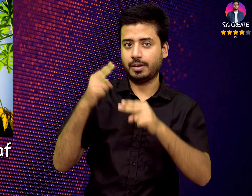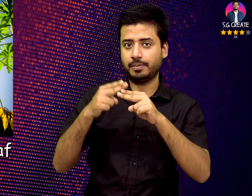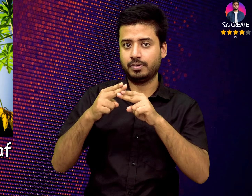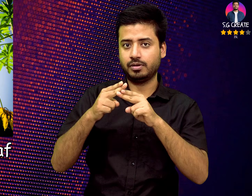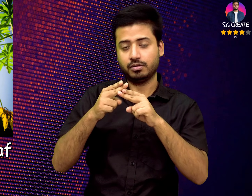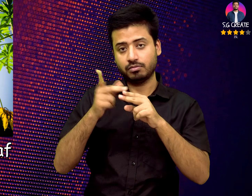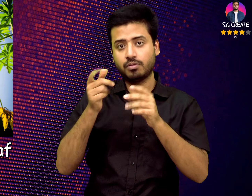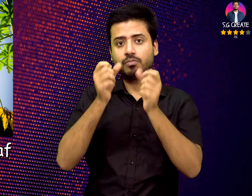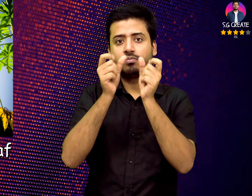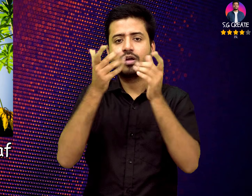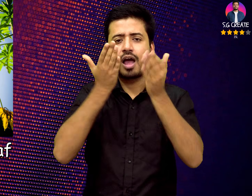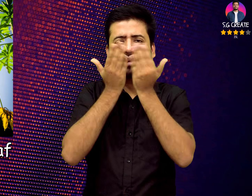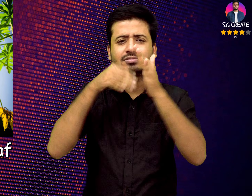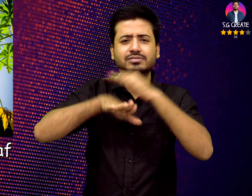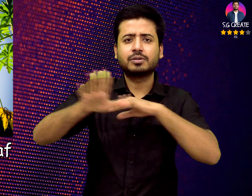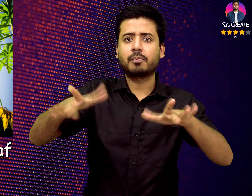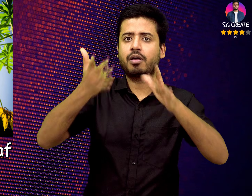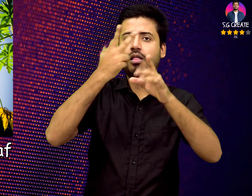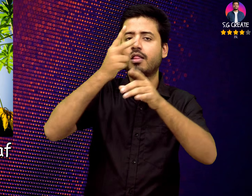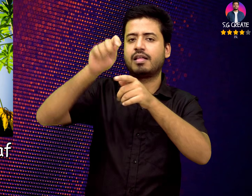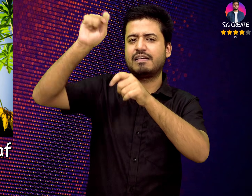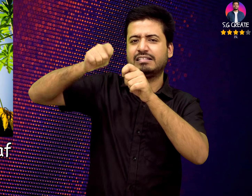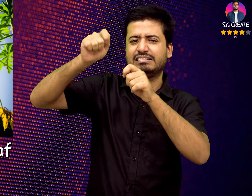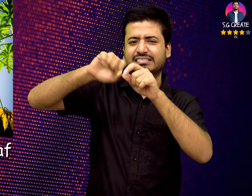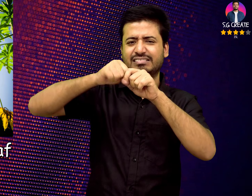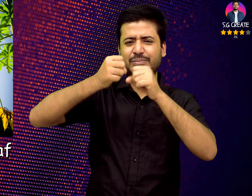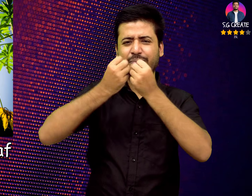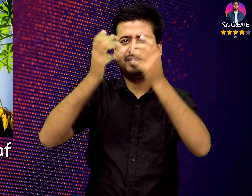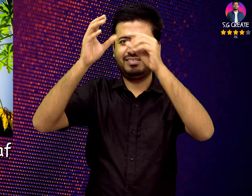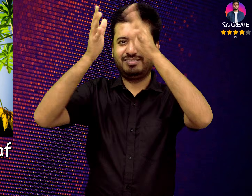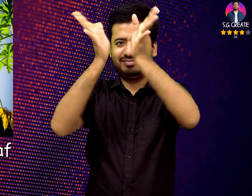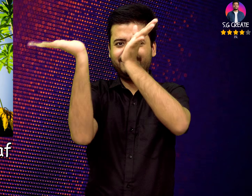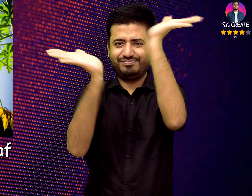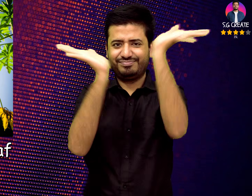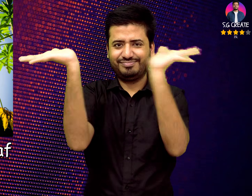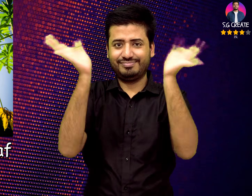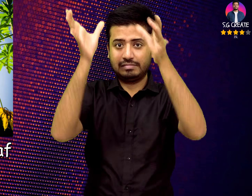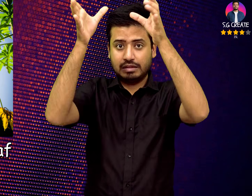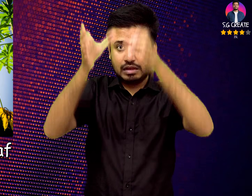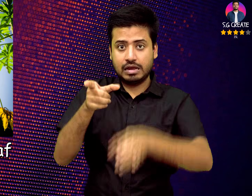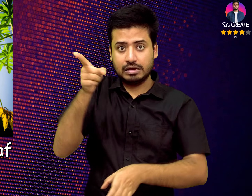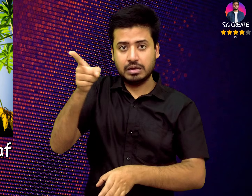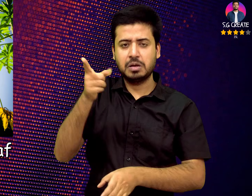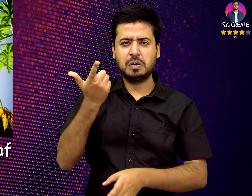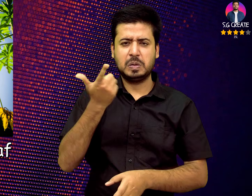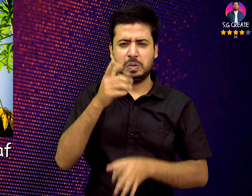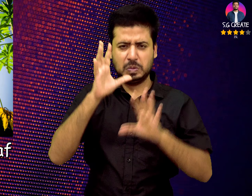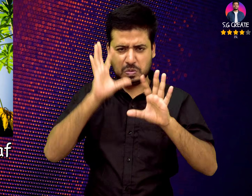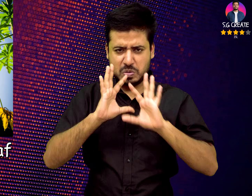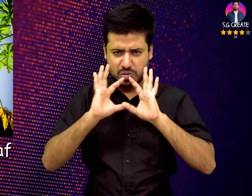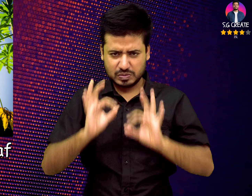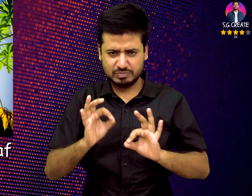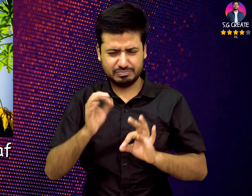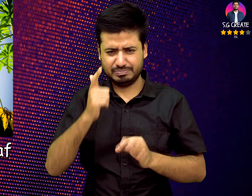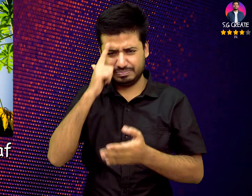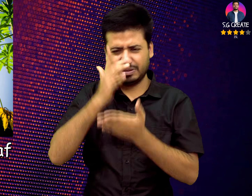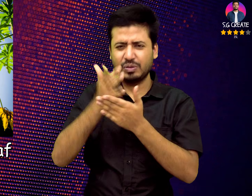plant are increasingly recognized as a skincare powerhouse. Often referred to in Ayurvedic traditions as Amritpatra, the leaf